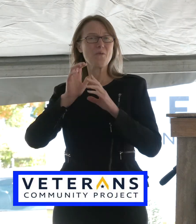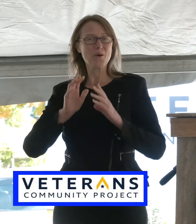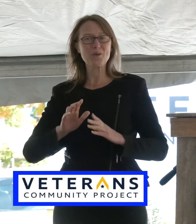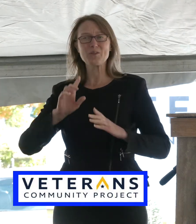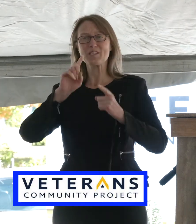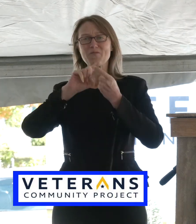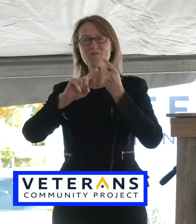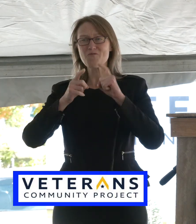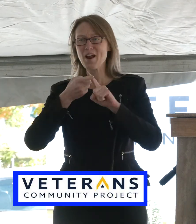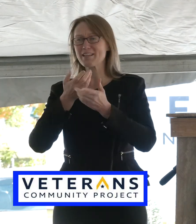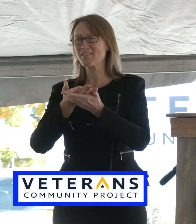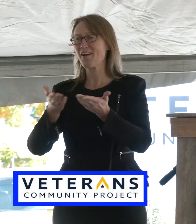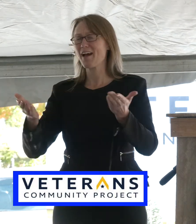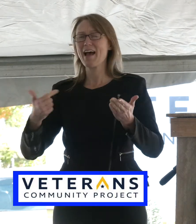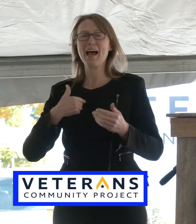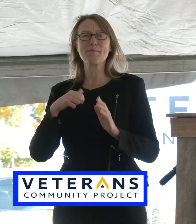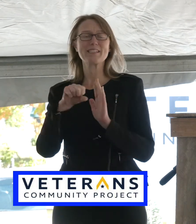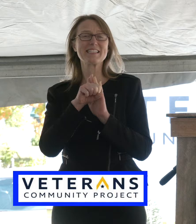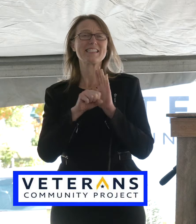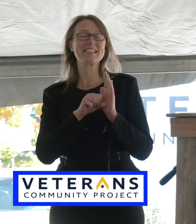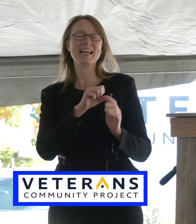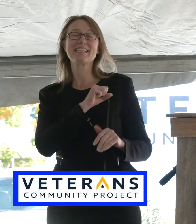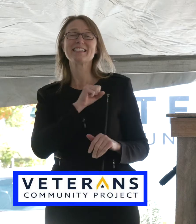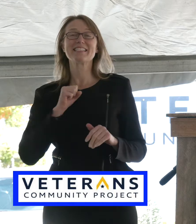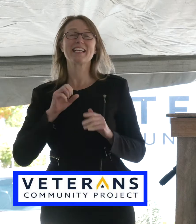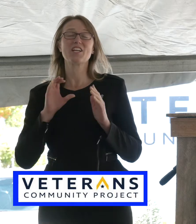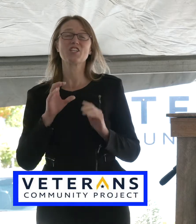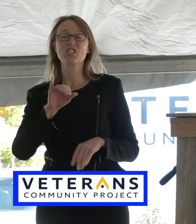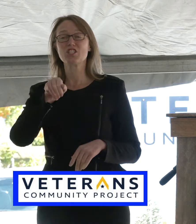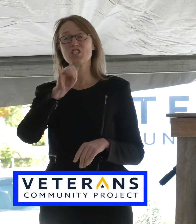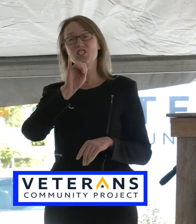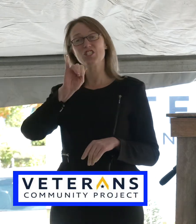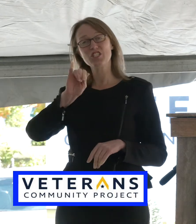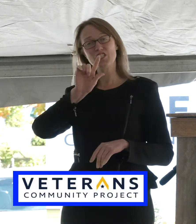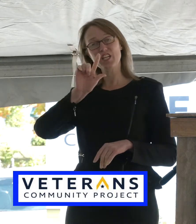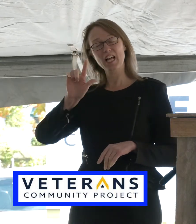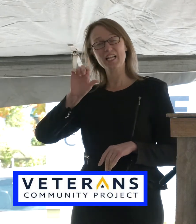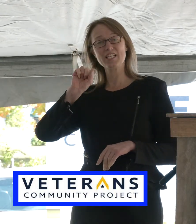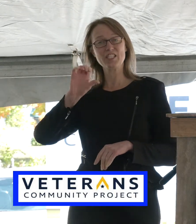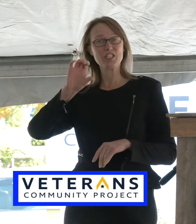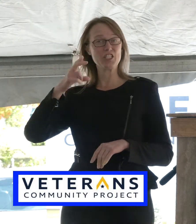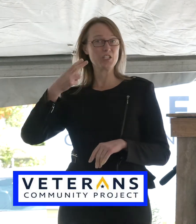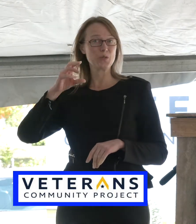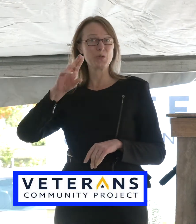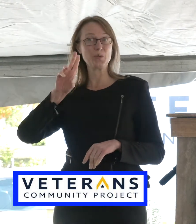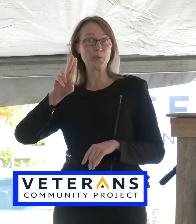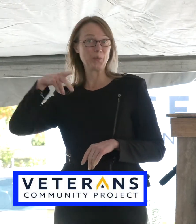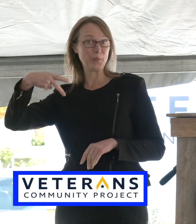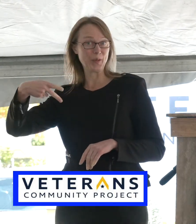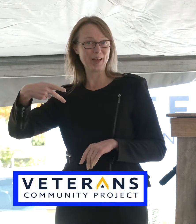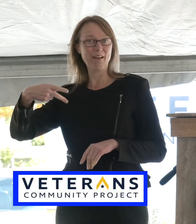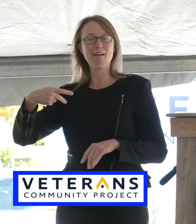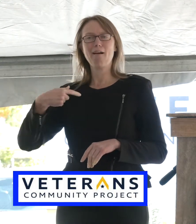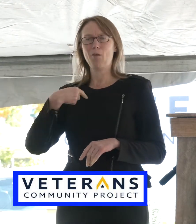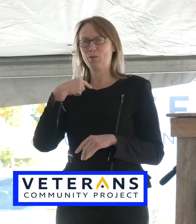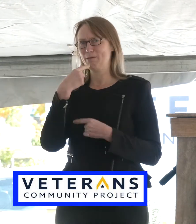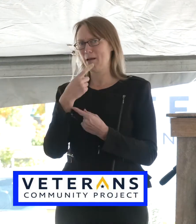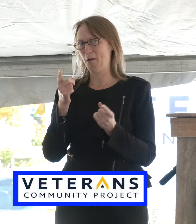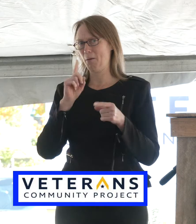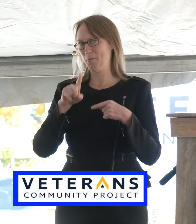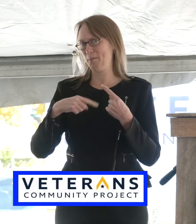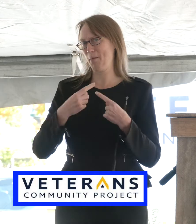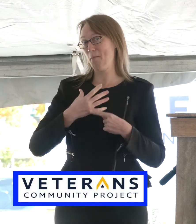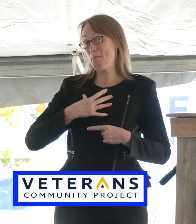to be here. I'm State Senator Jill Schupp, and let me tell you a little bit about my experience and why I care so